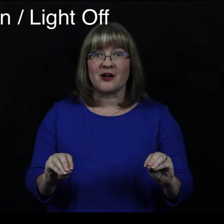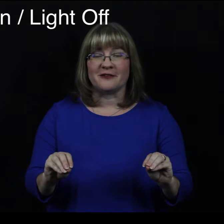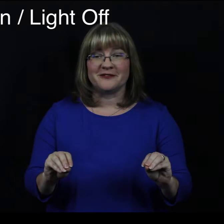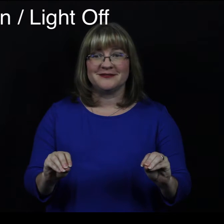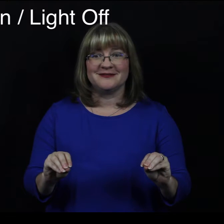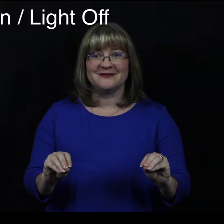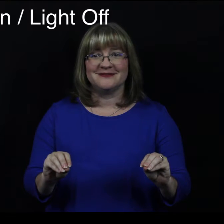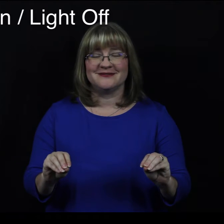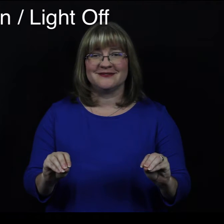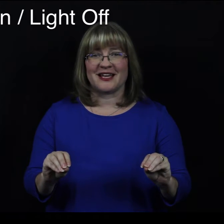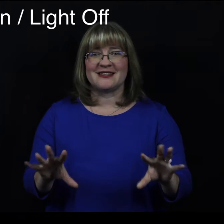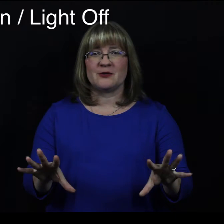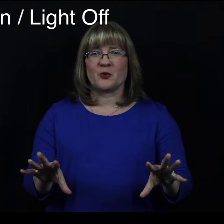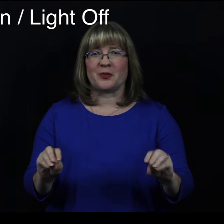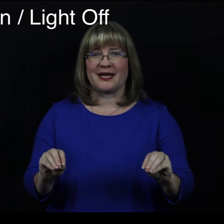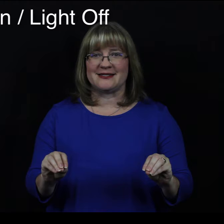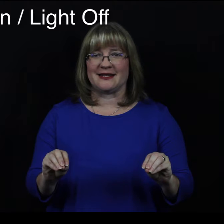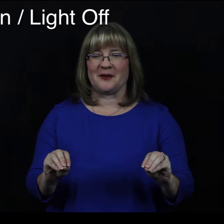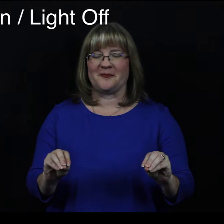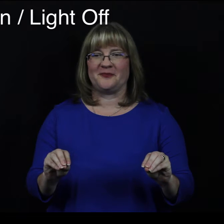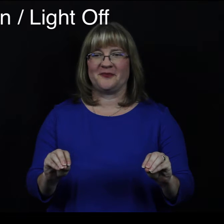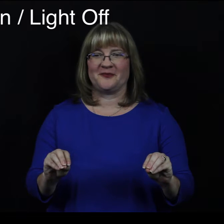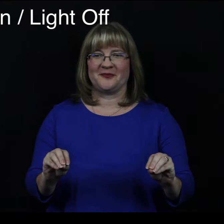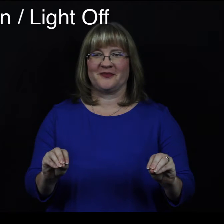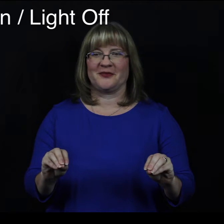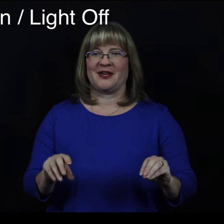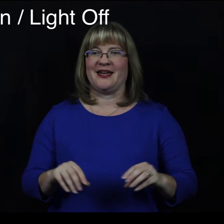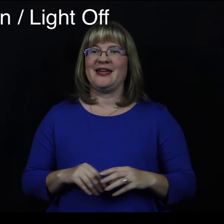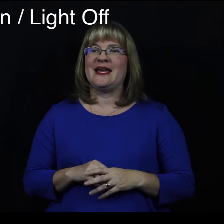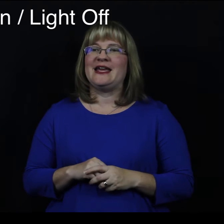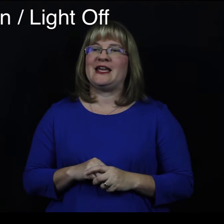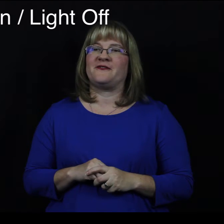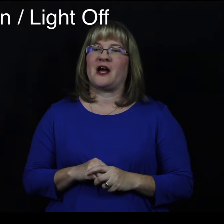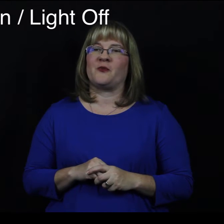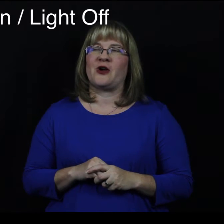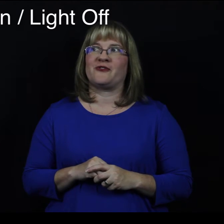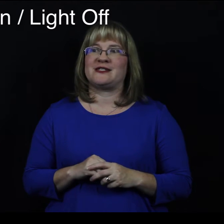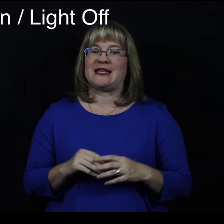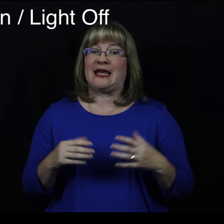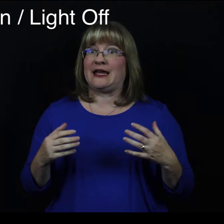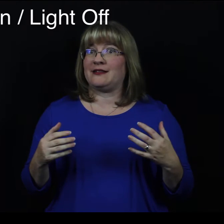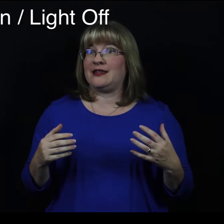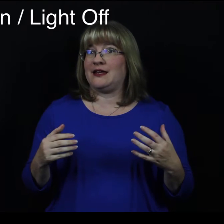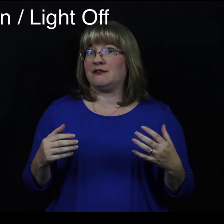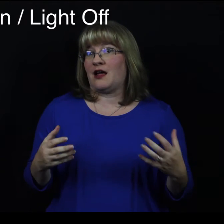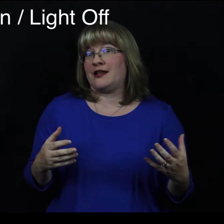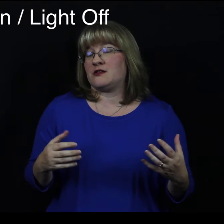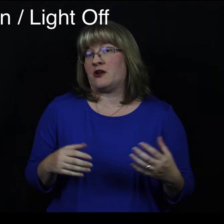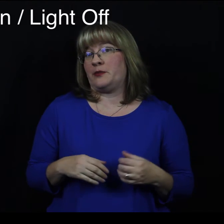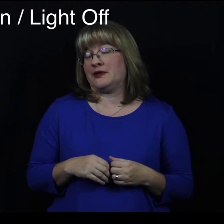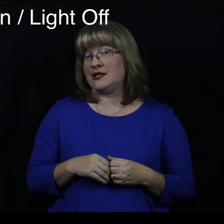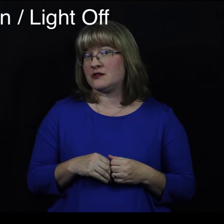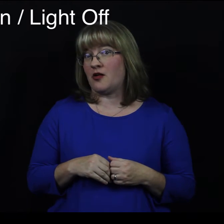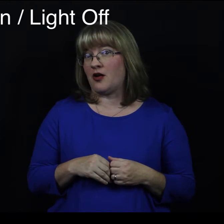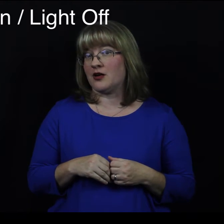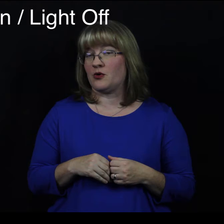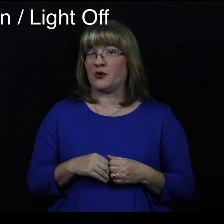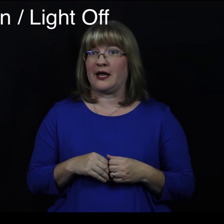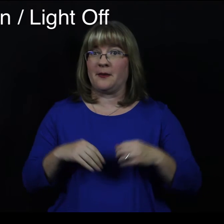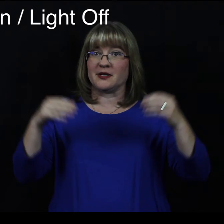off. Okay, see where we're placing them. Okay? If I'm referencing the lights on a police car or an